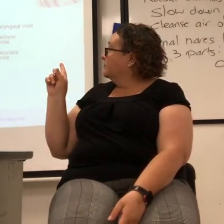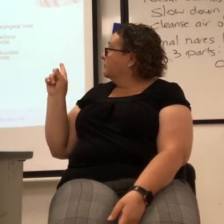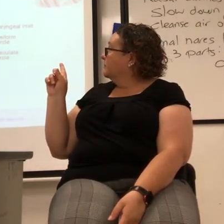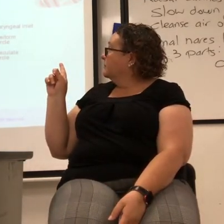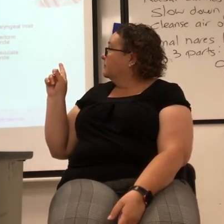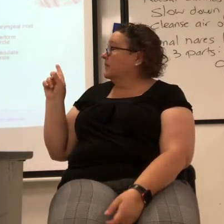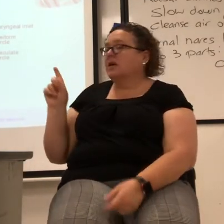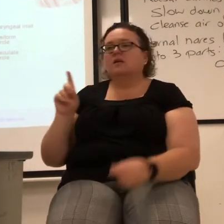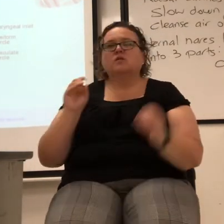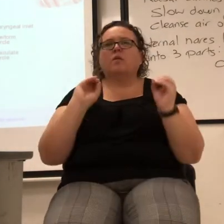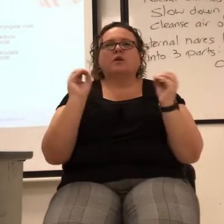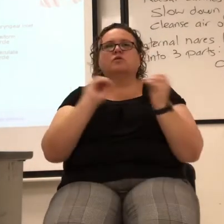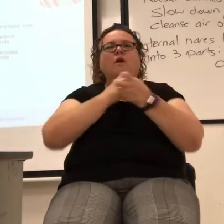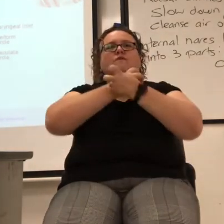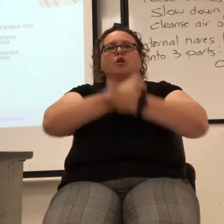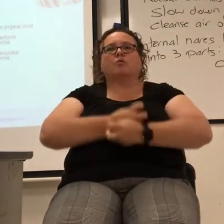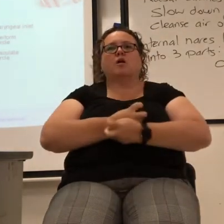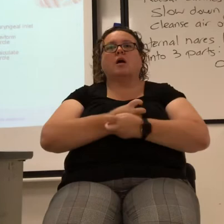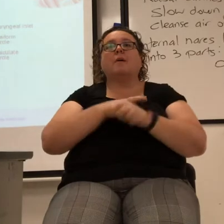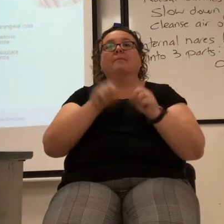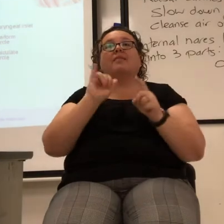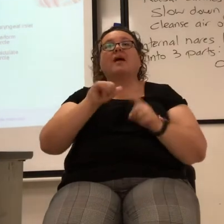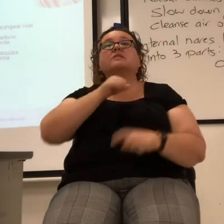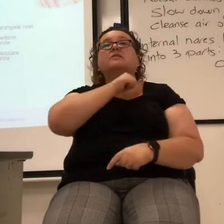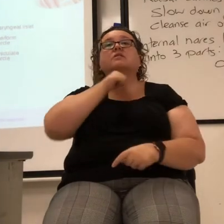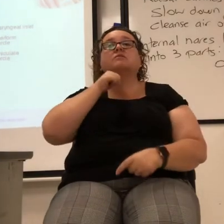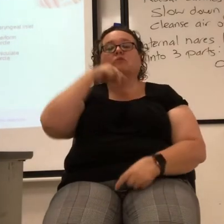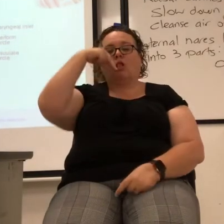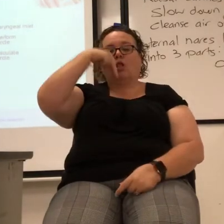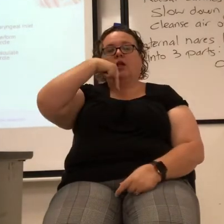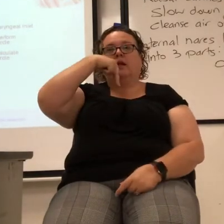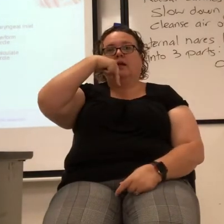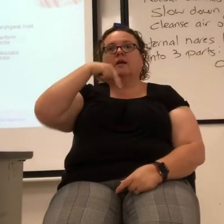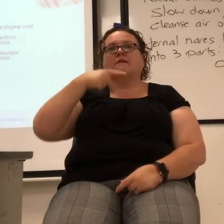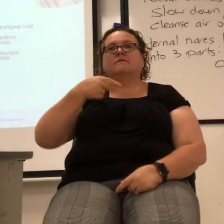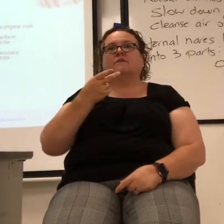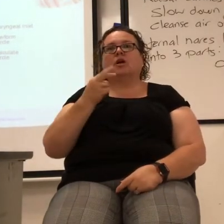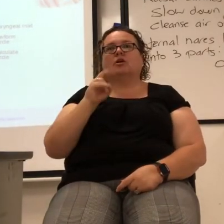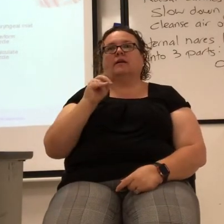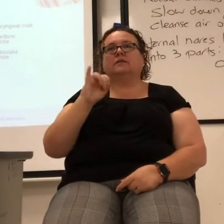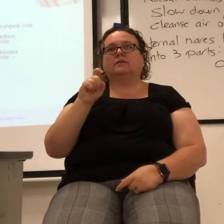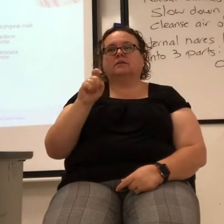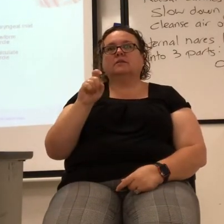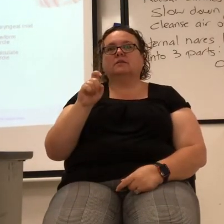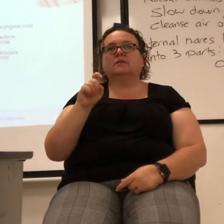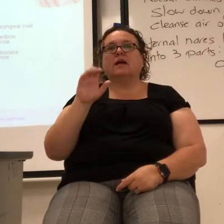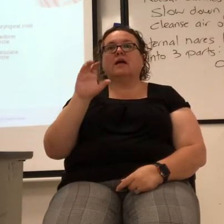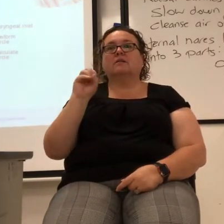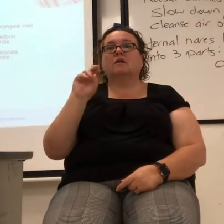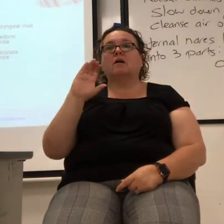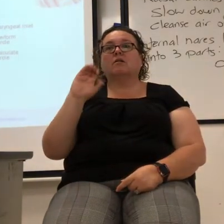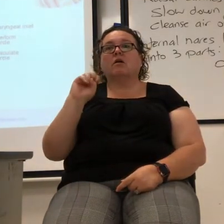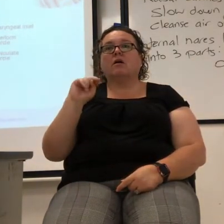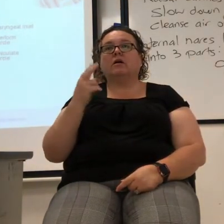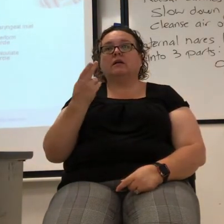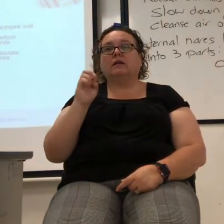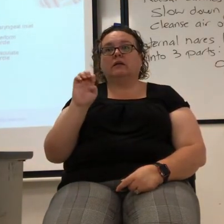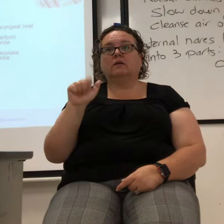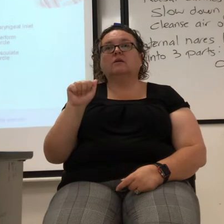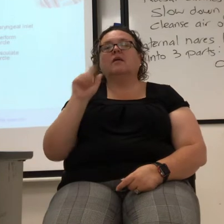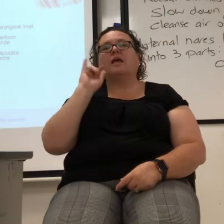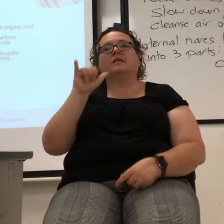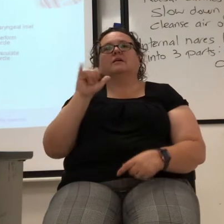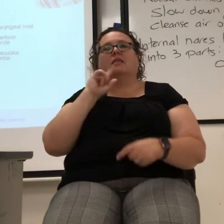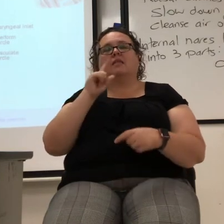vertebra here. This is the throat cut open. So this is the pharynx, literally. There's the conchae, so that's the nasal